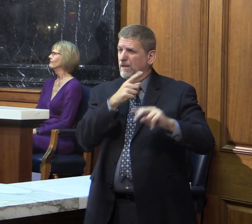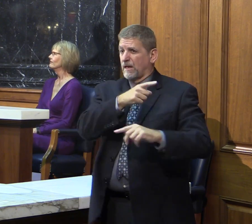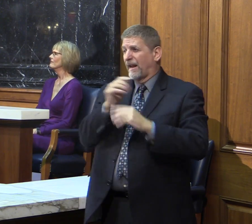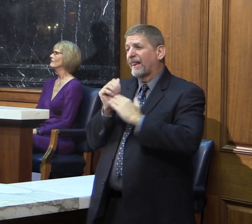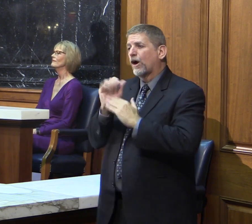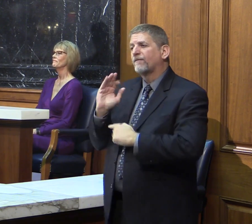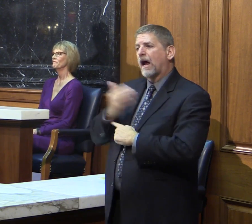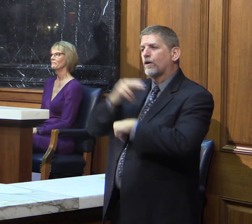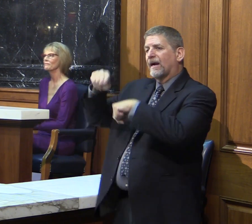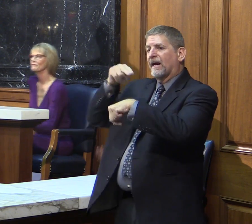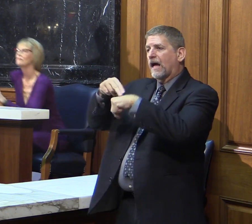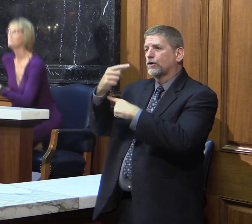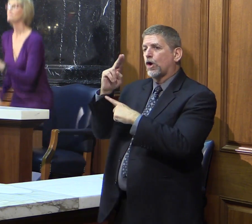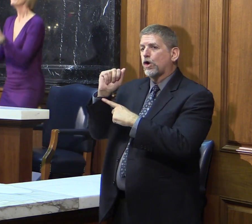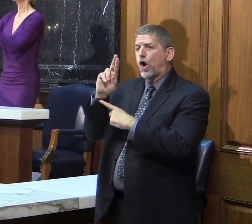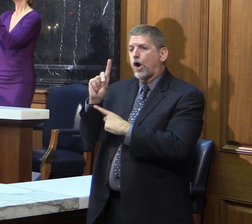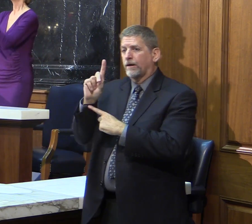Corey Carr, with us.